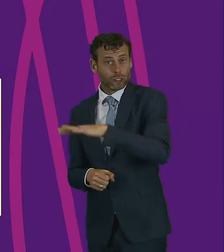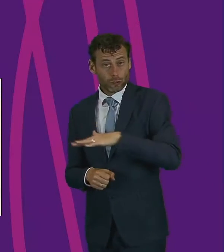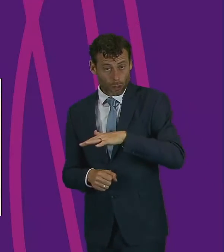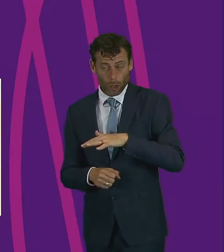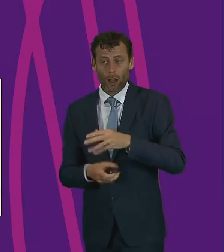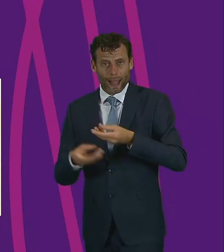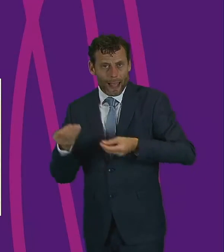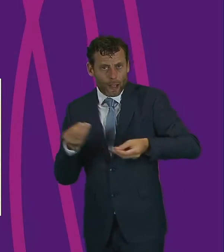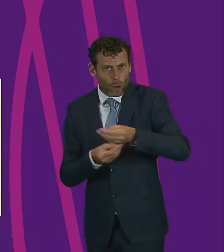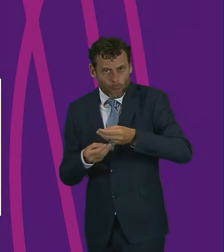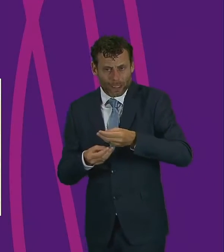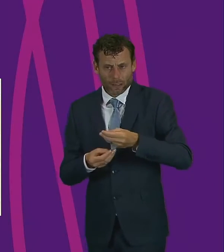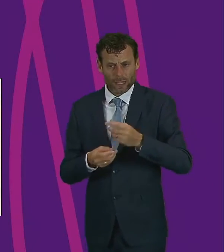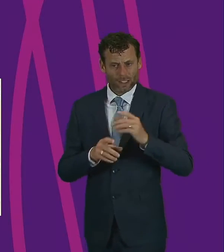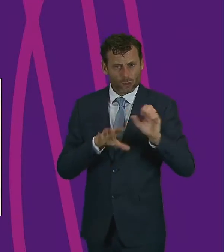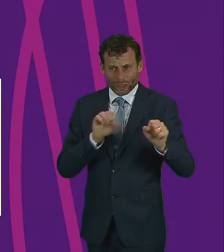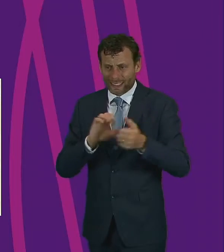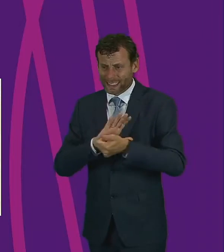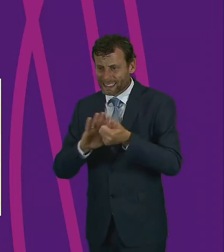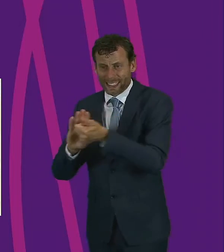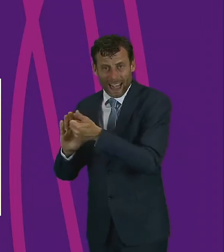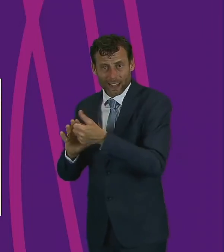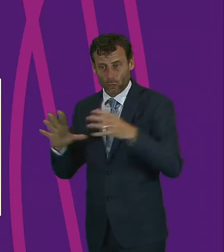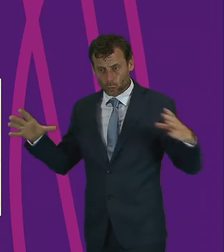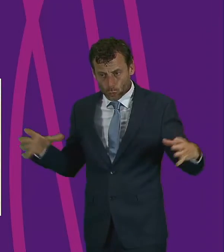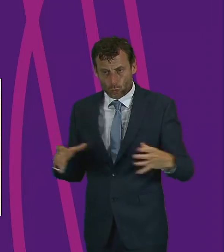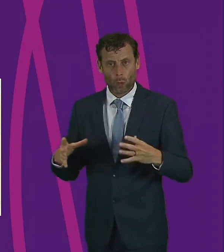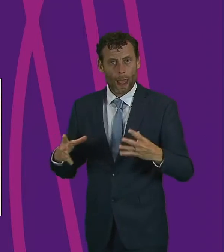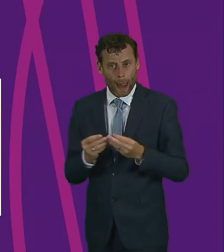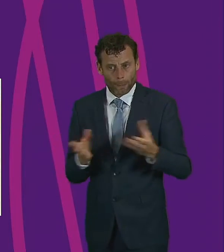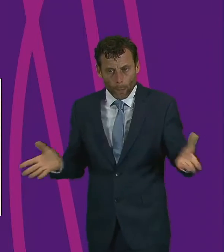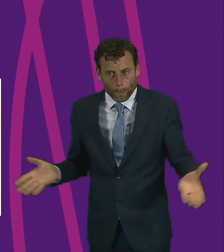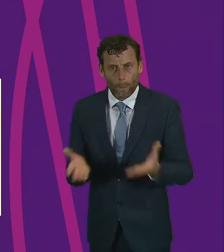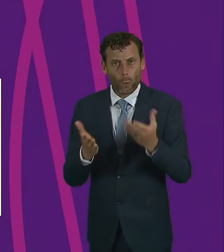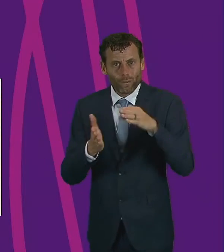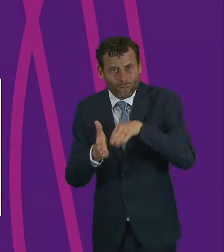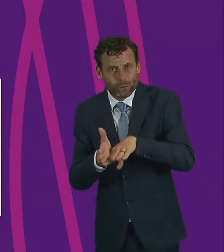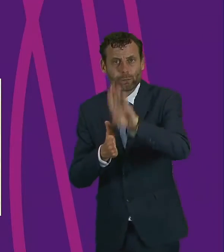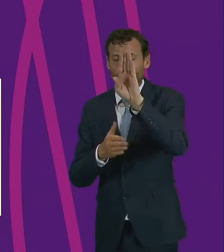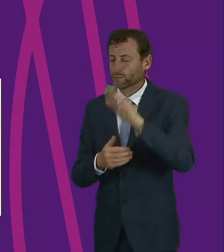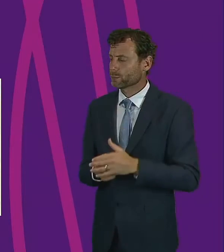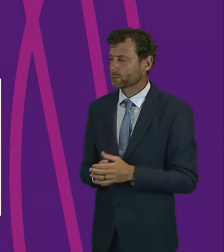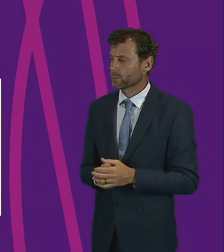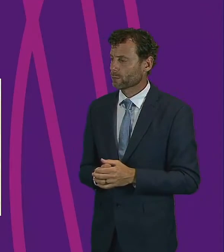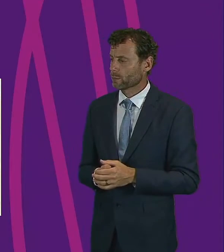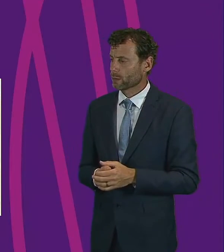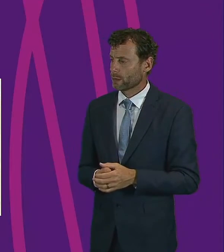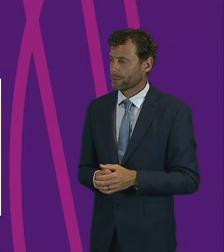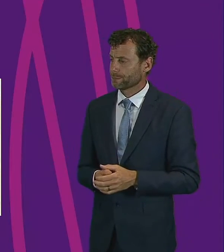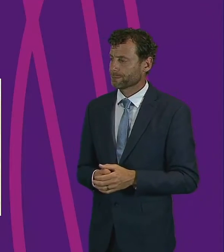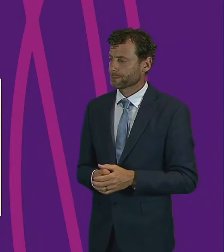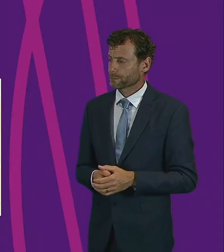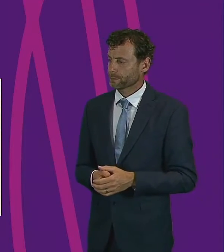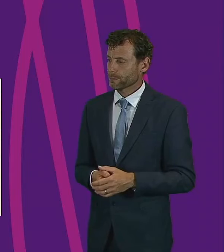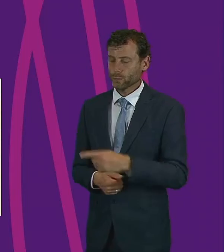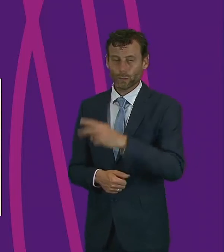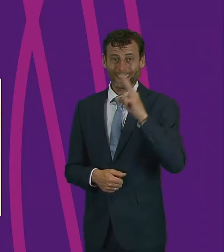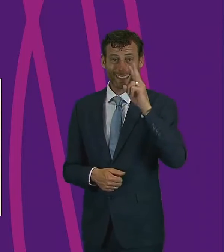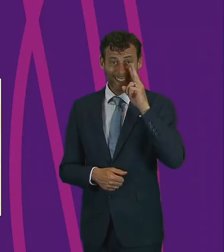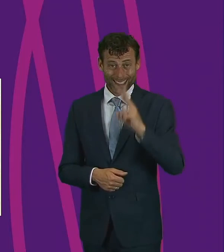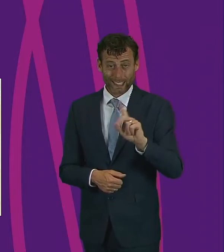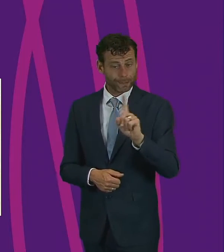possess, must be central to our recovery. Interest in the community wealth building model is growing rapidly across Scotland. The